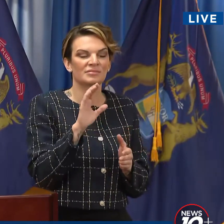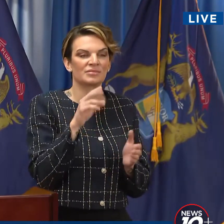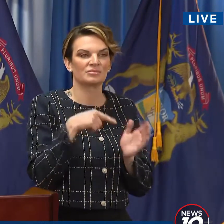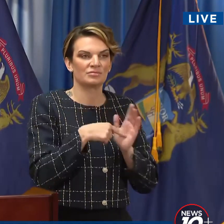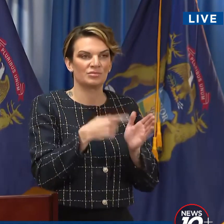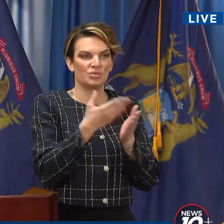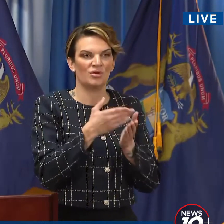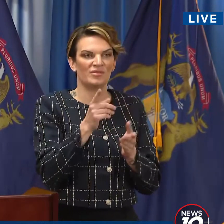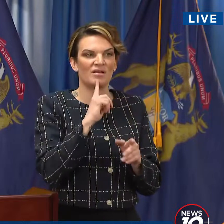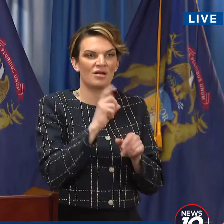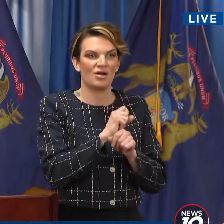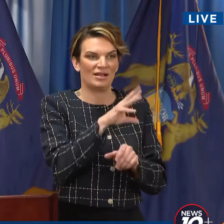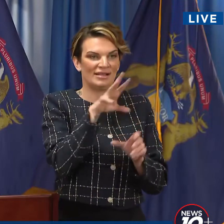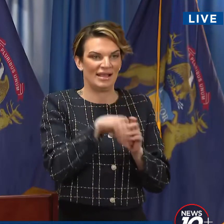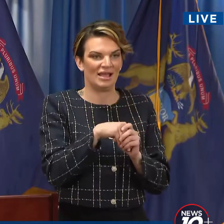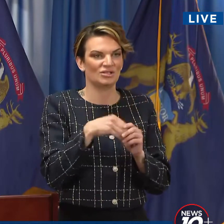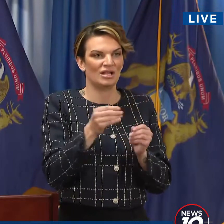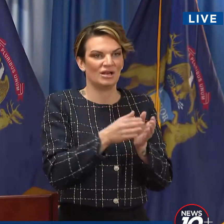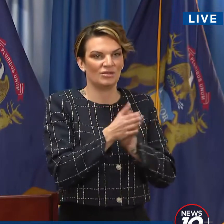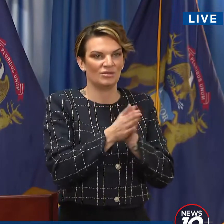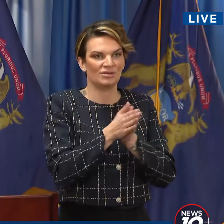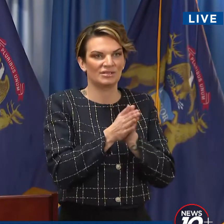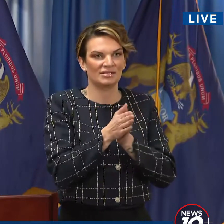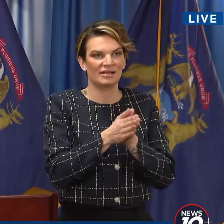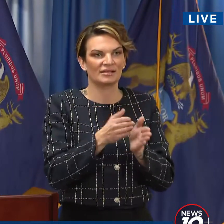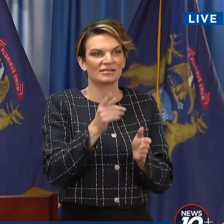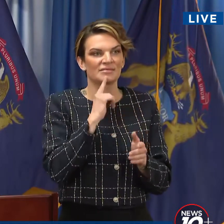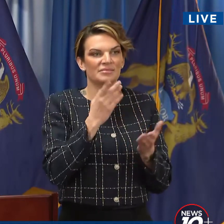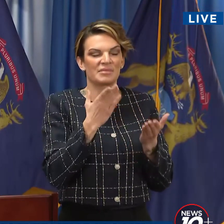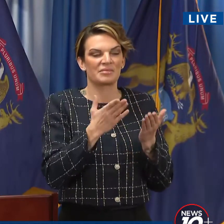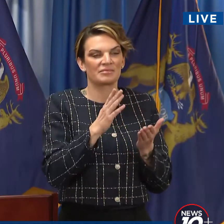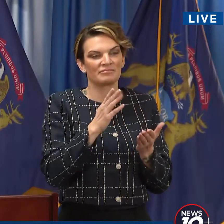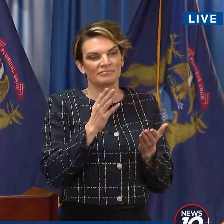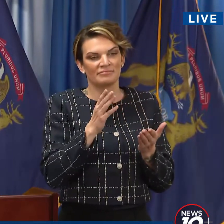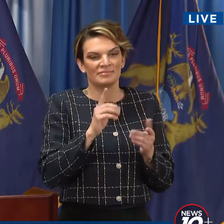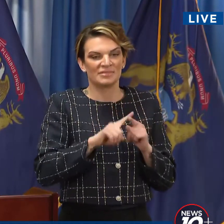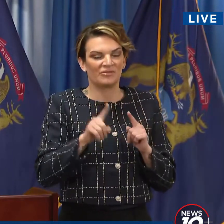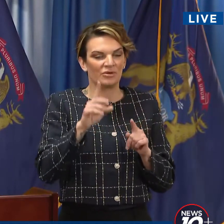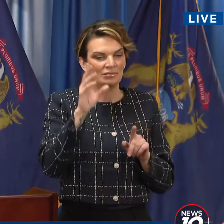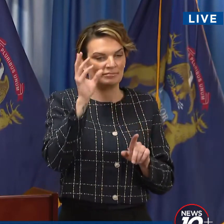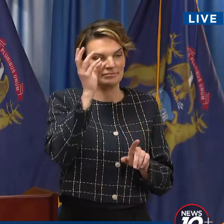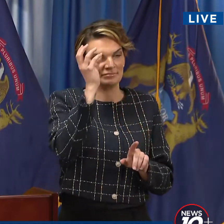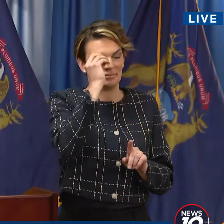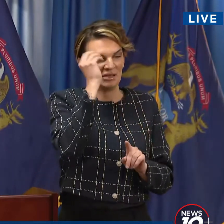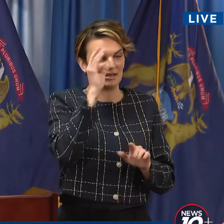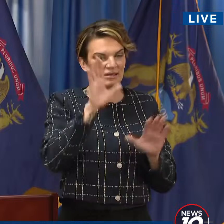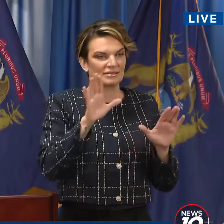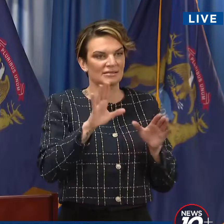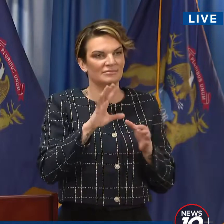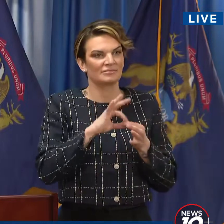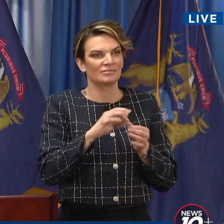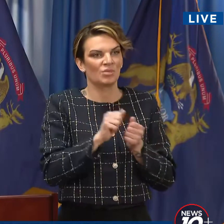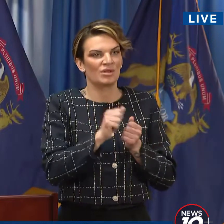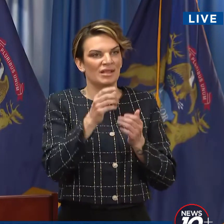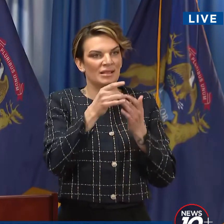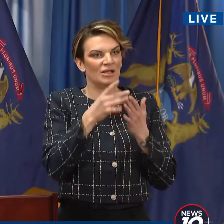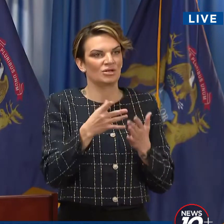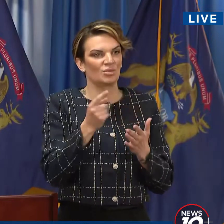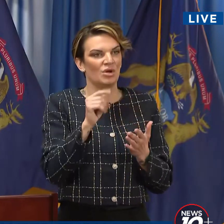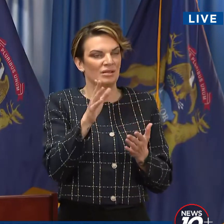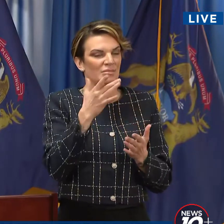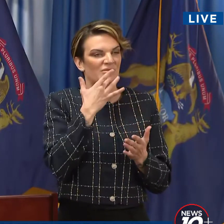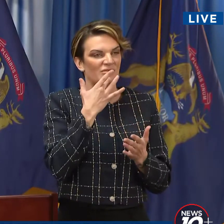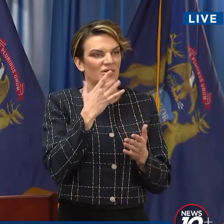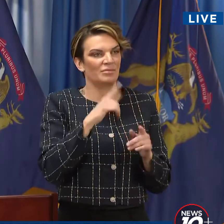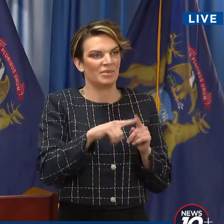engaged and enthusiastic, and perhaps have different opinions about the type of leadership they want to see. But we do